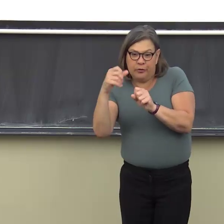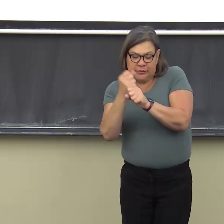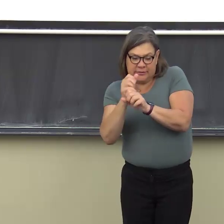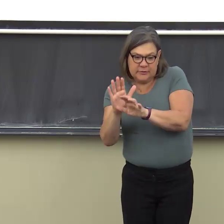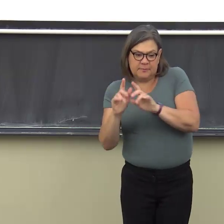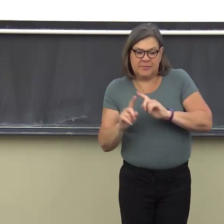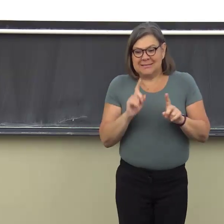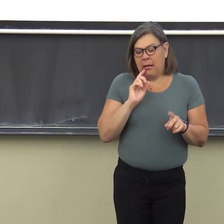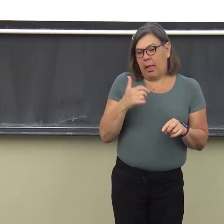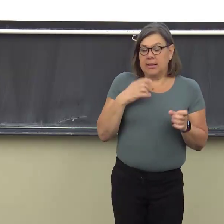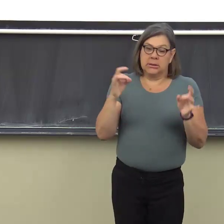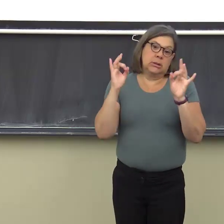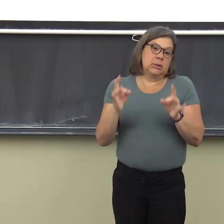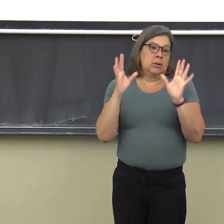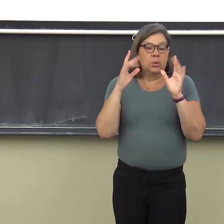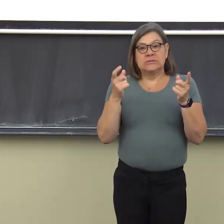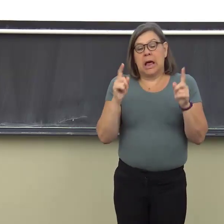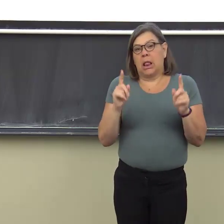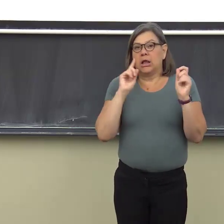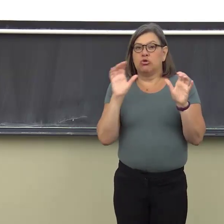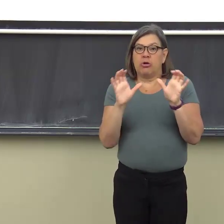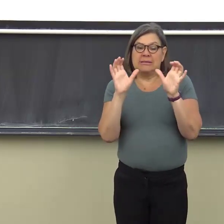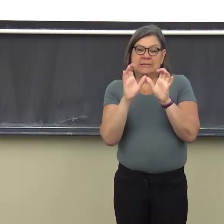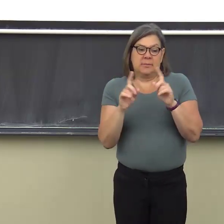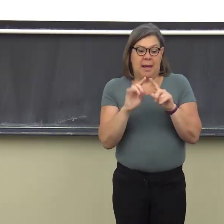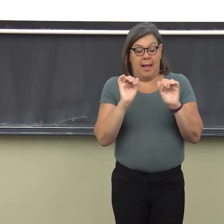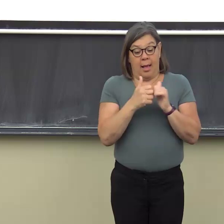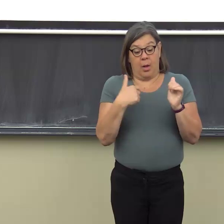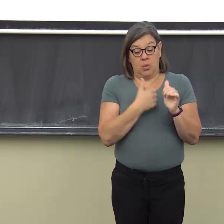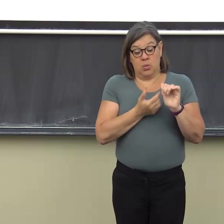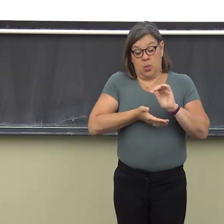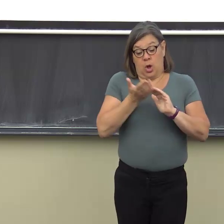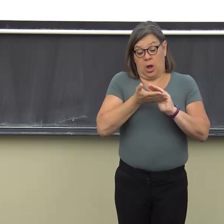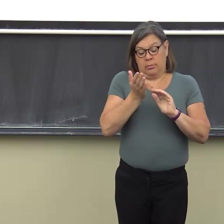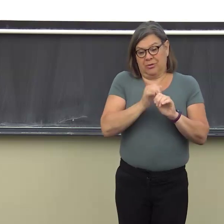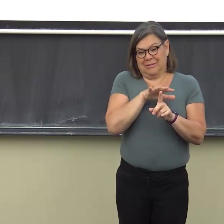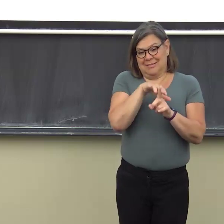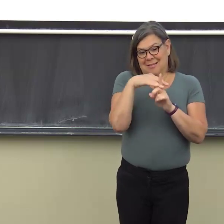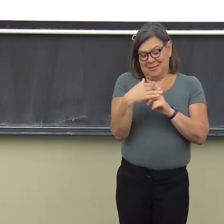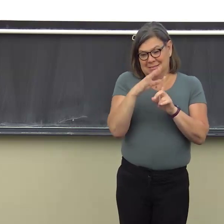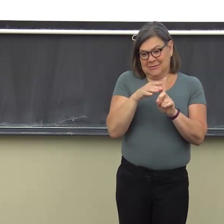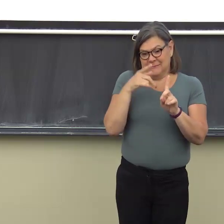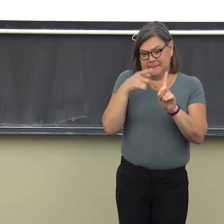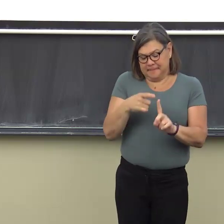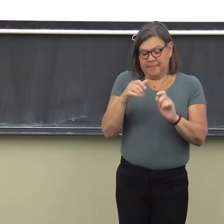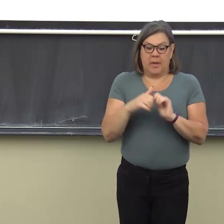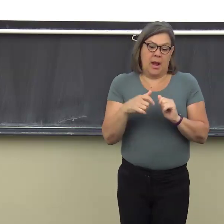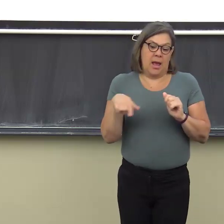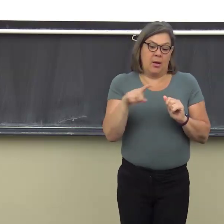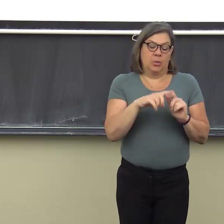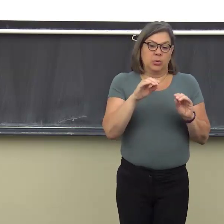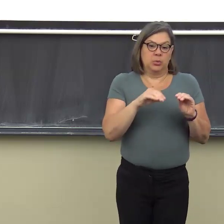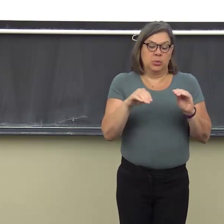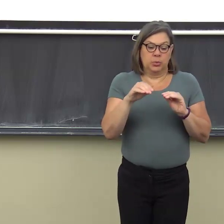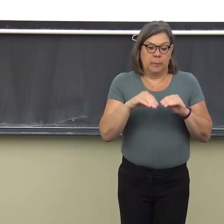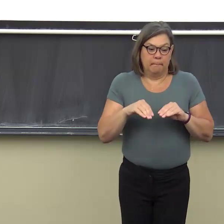saying suddenly we're in a crisis, but how you operate in context specific, in how you move, how you